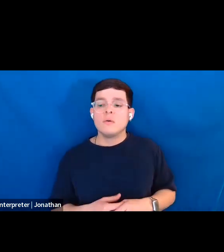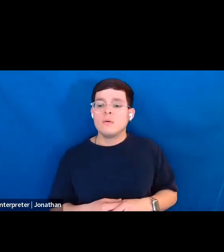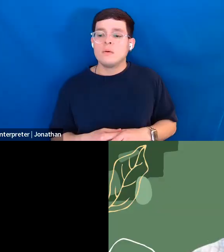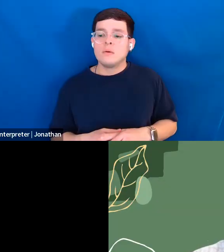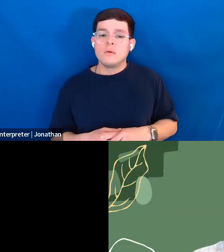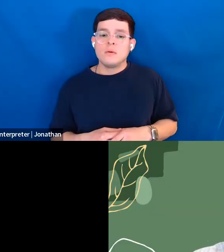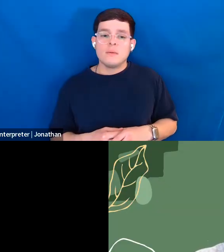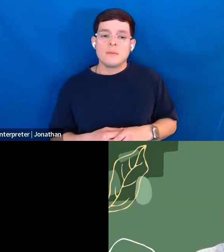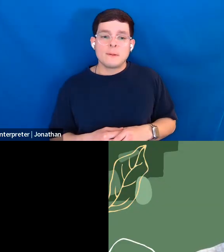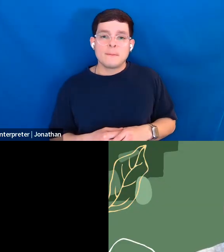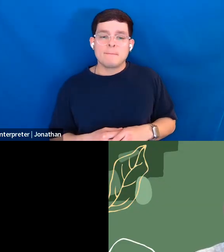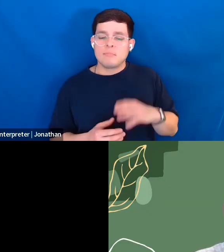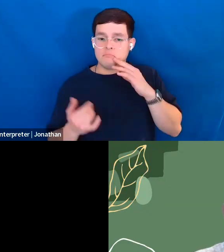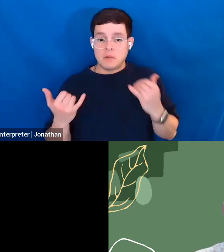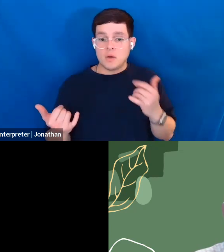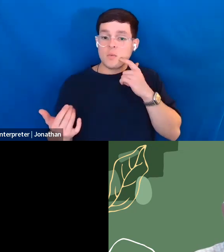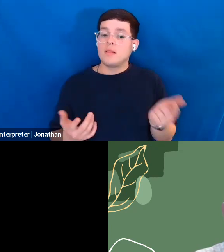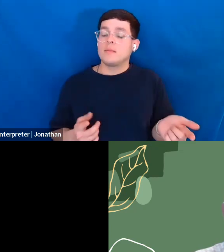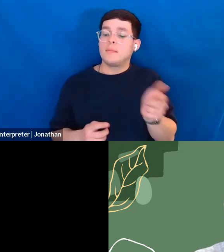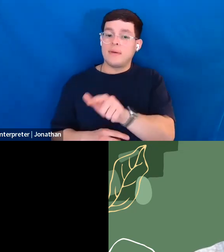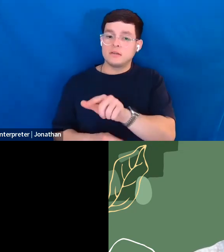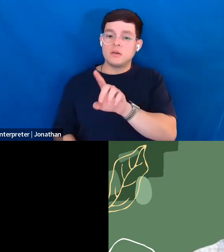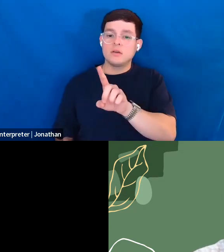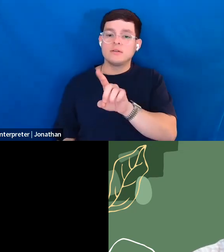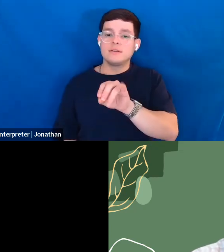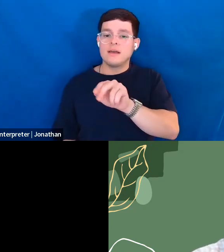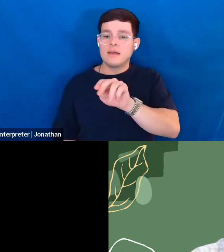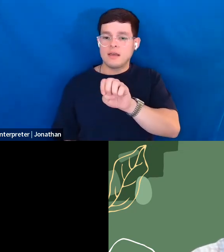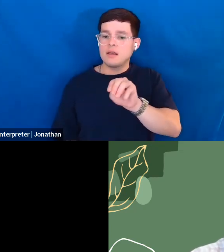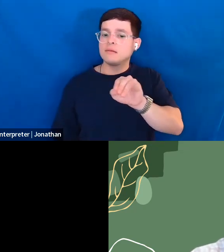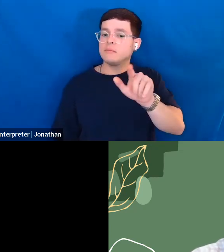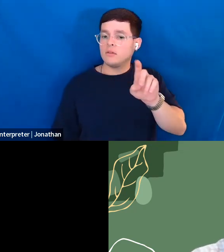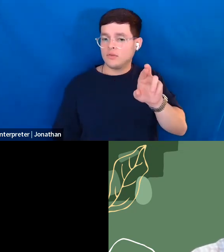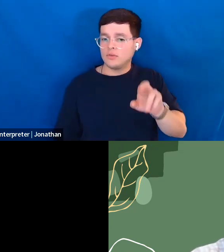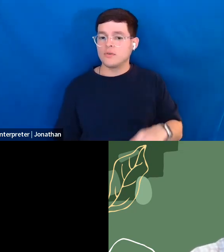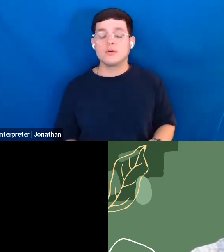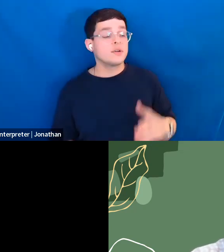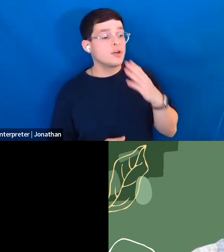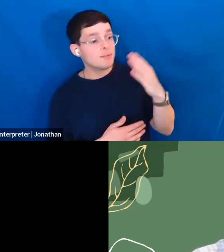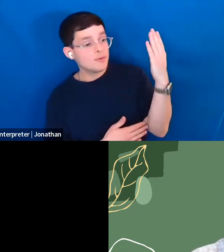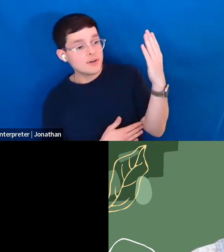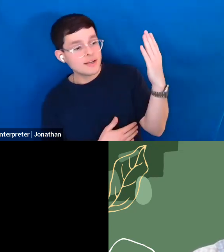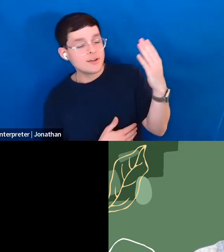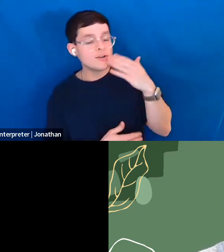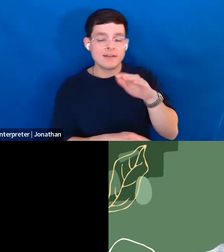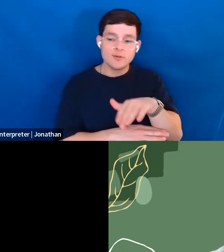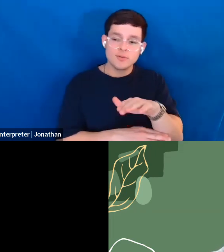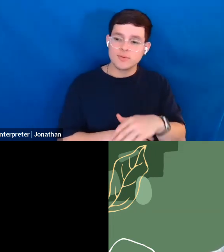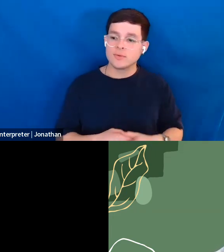I will pass it to Diane Miller. Good morning and good